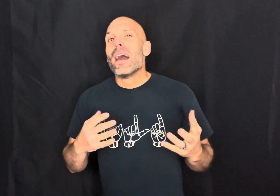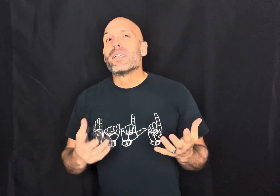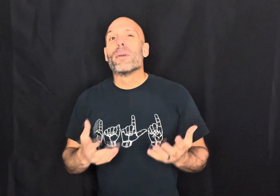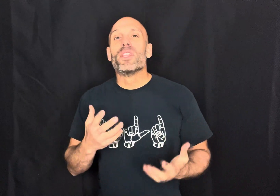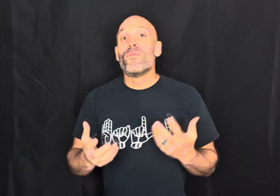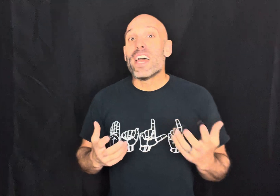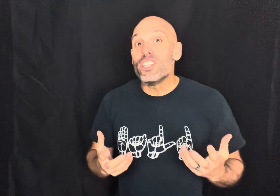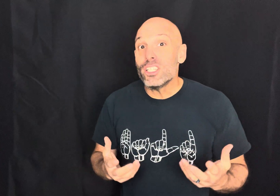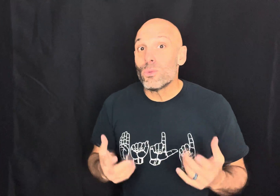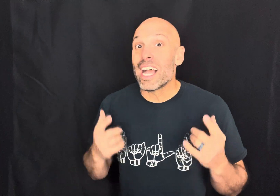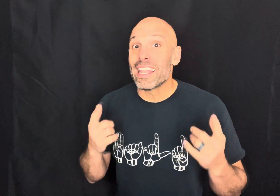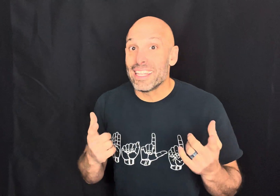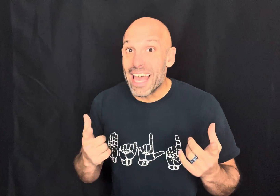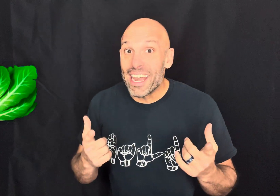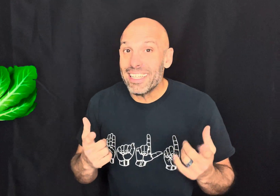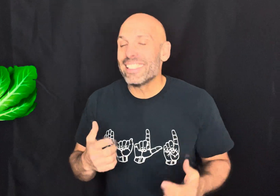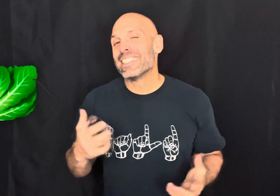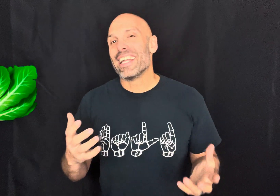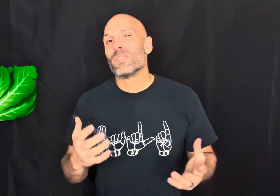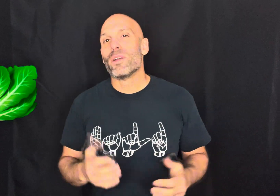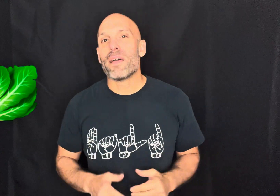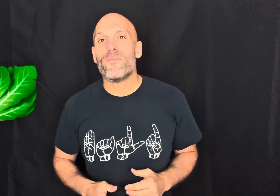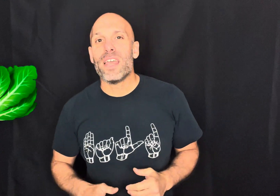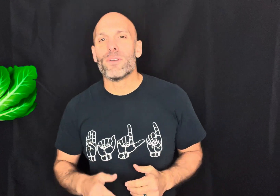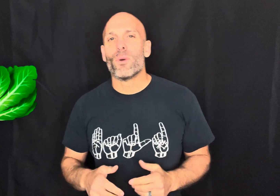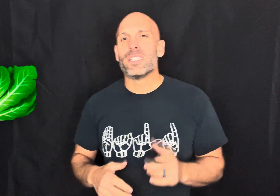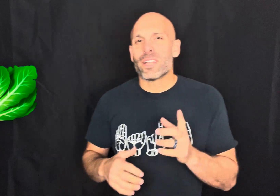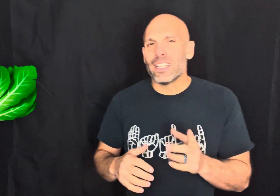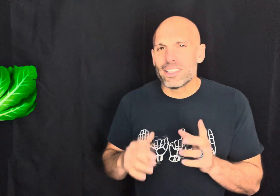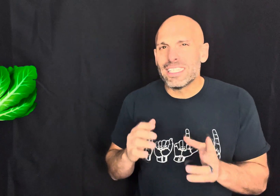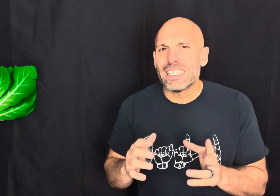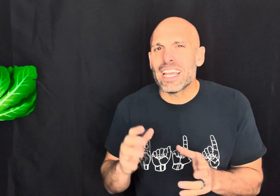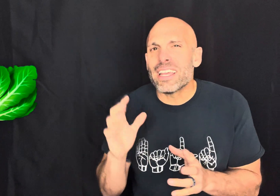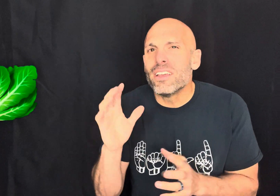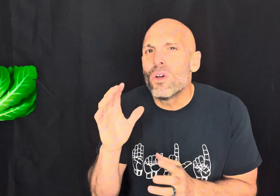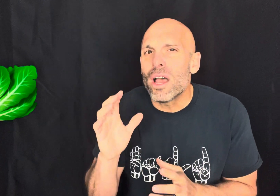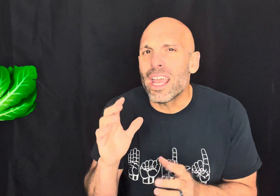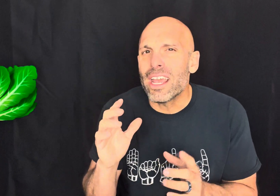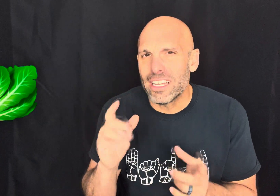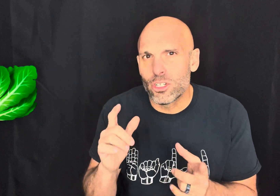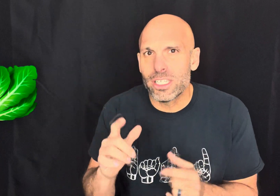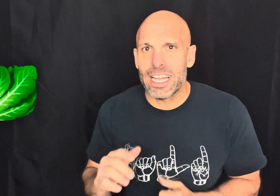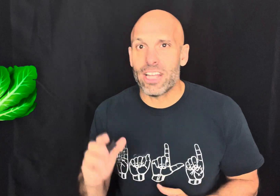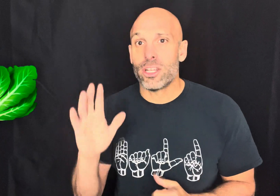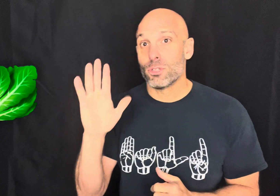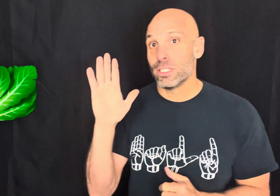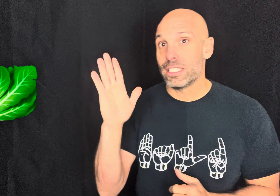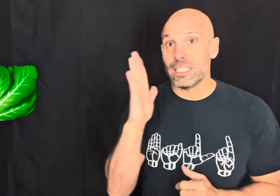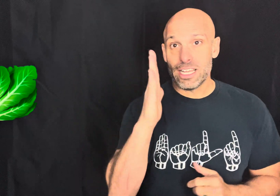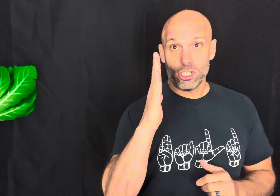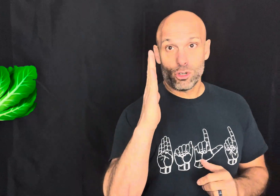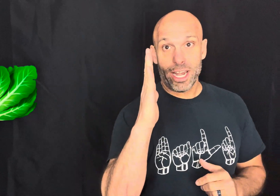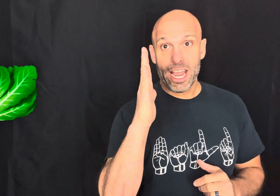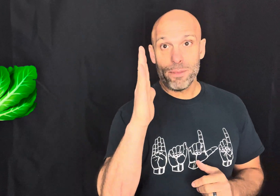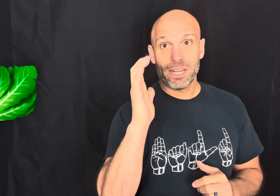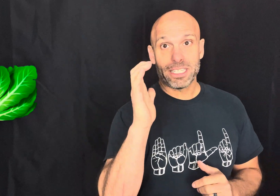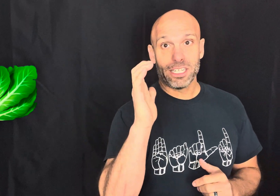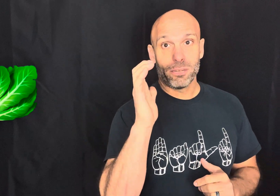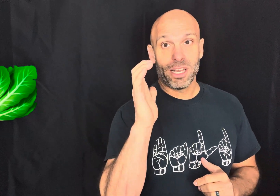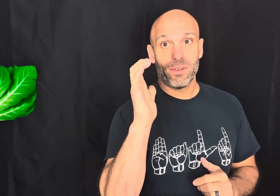Some of the veggies, we got lettuce. Lettuce is one of my favorite ones. Okay, now this is an interesting hand shape. So it's not a straight hand, but it's a little bit of